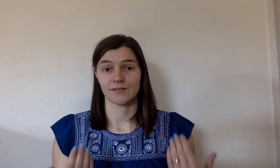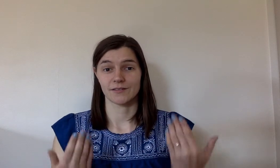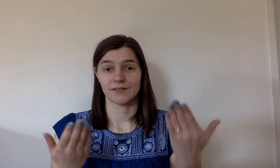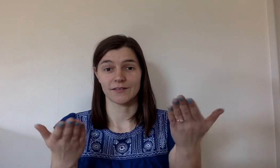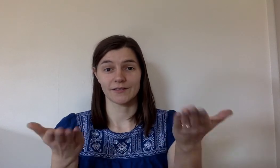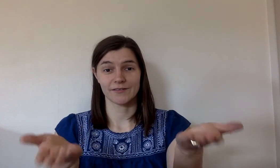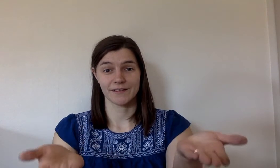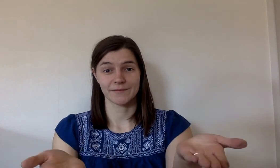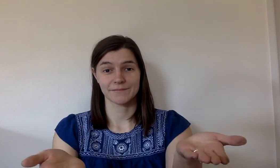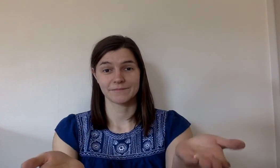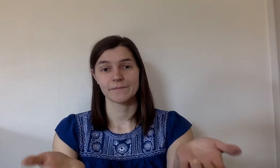Serve him,